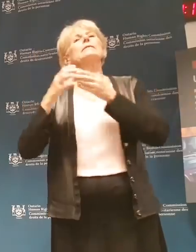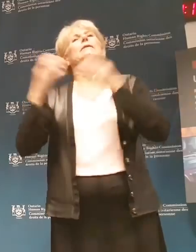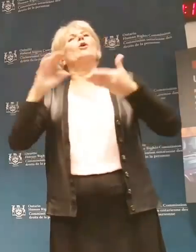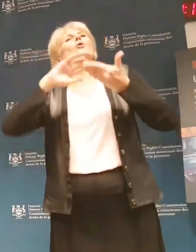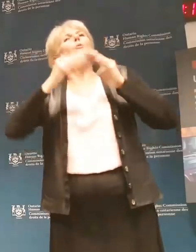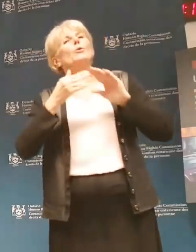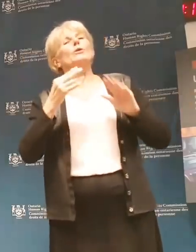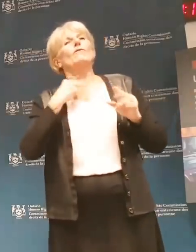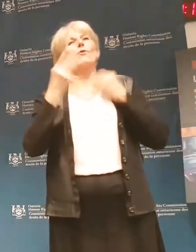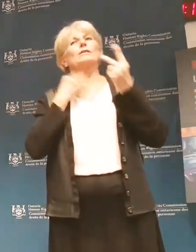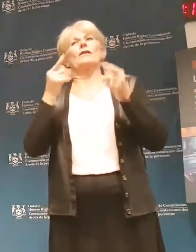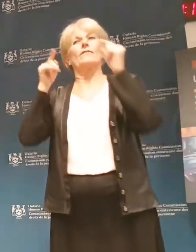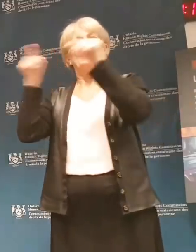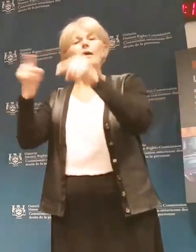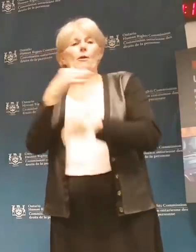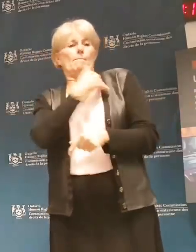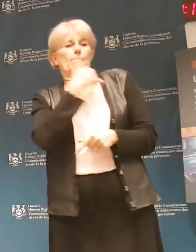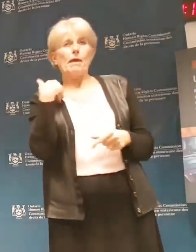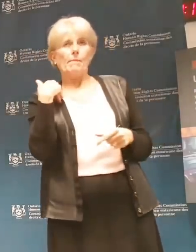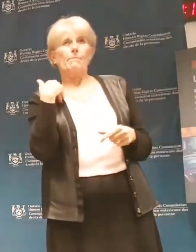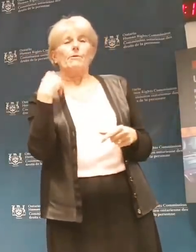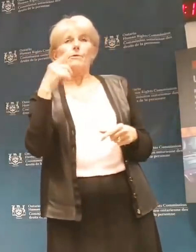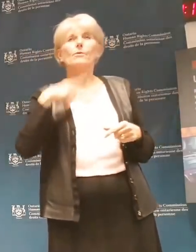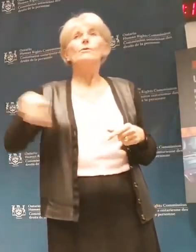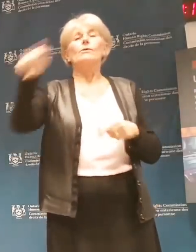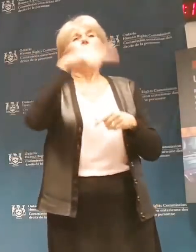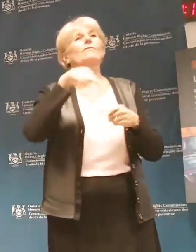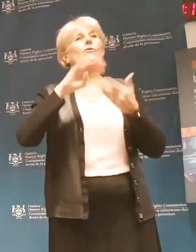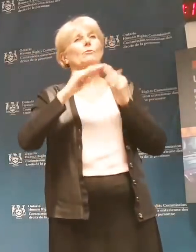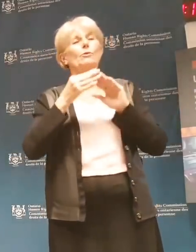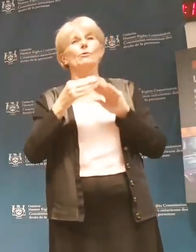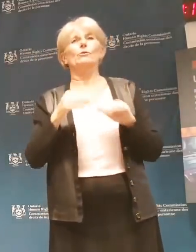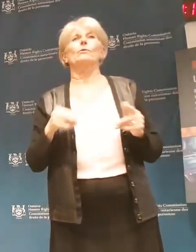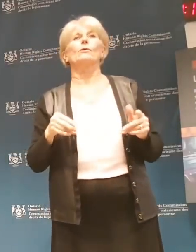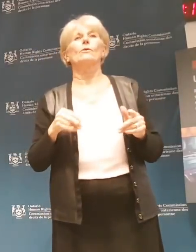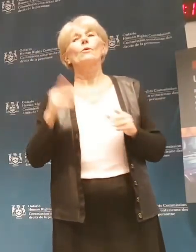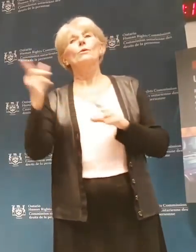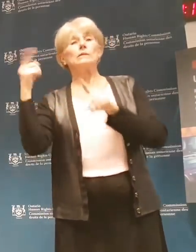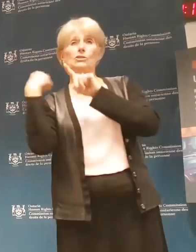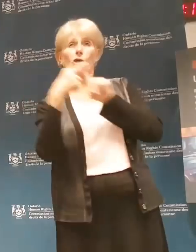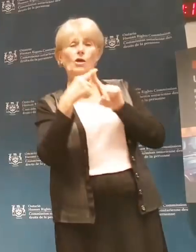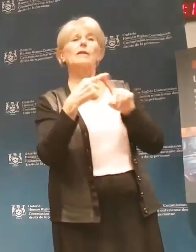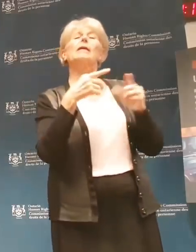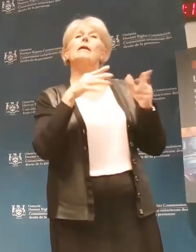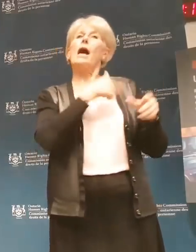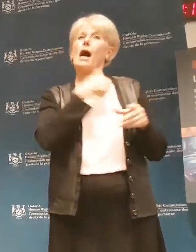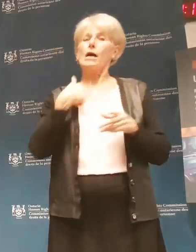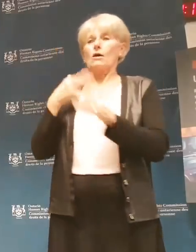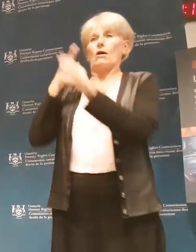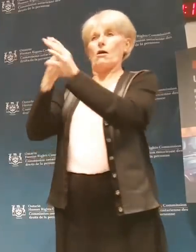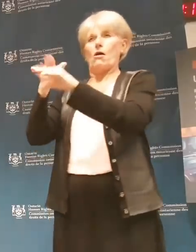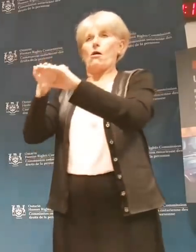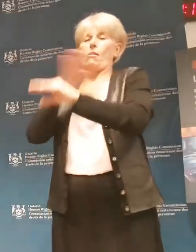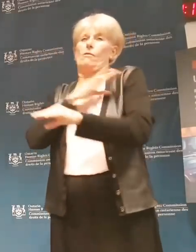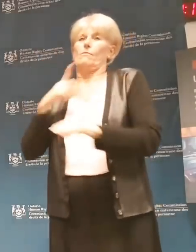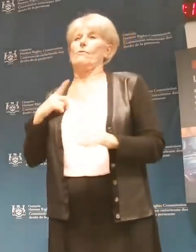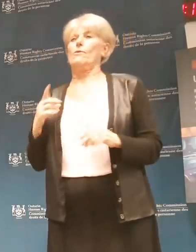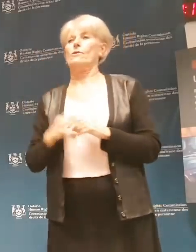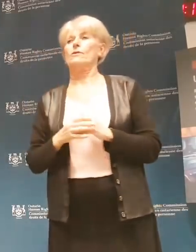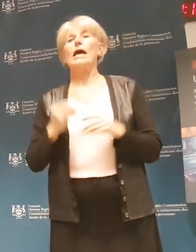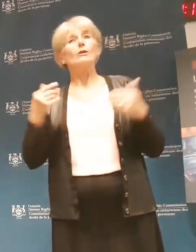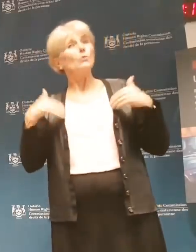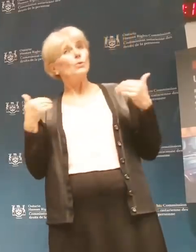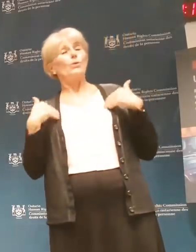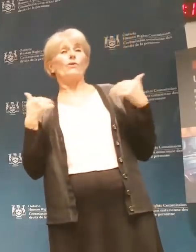community, especially members of the disability communities who are really targeted by the Toronto Police, and voices from the